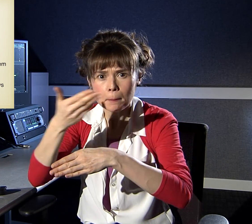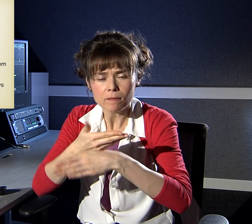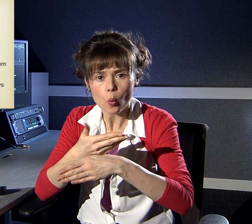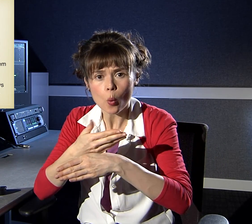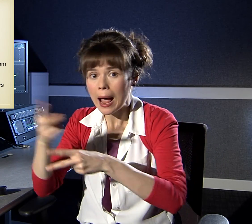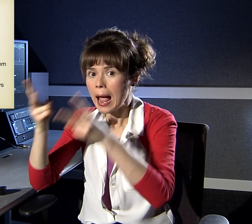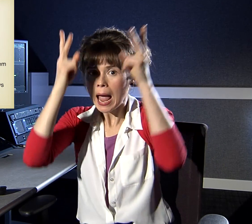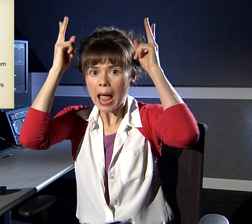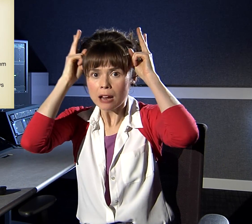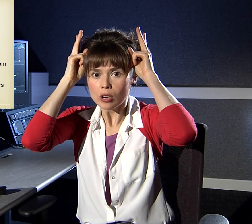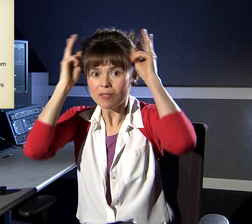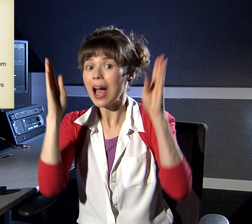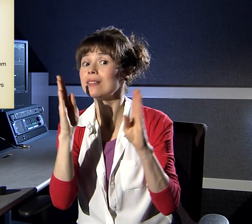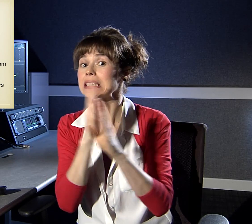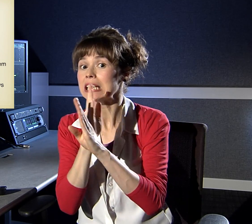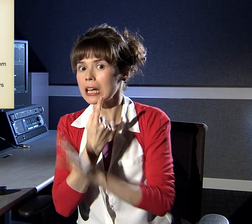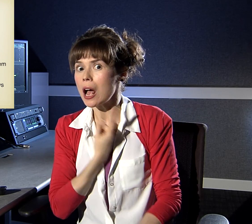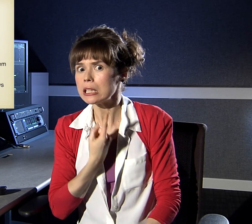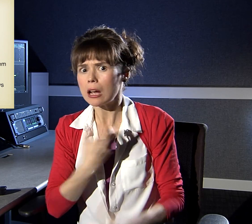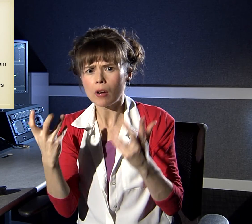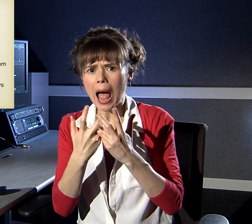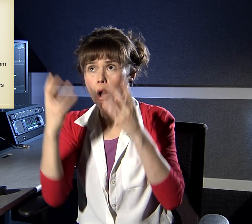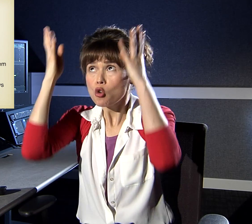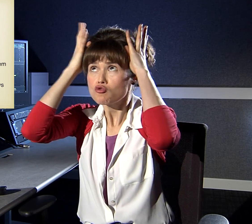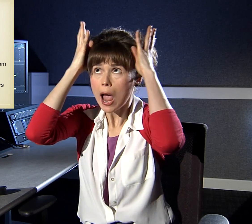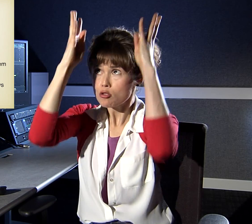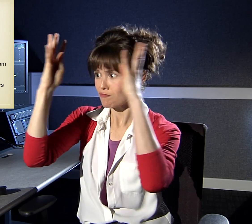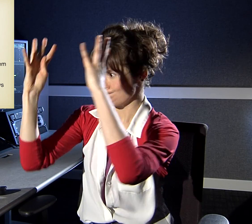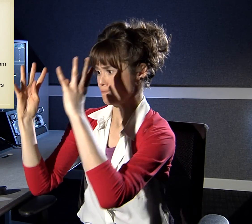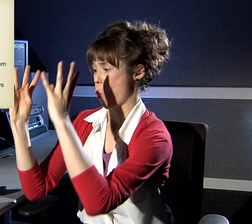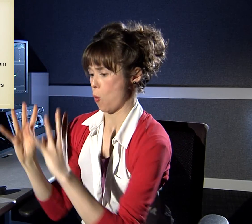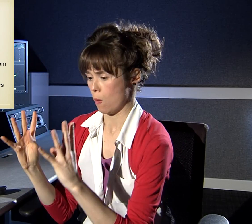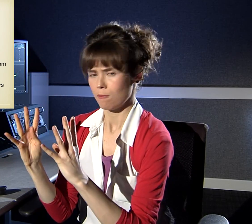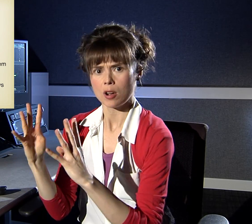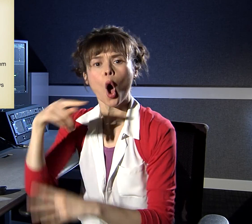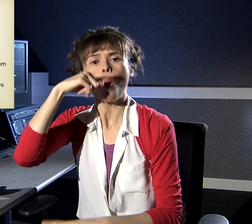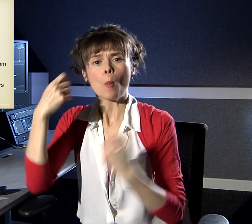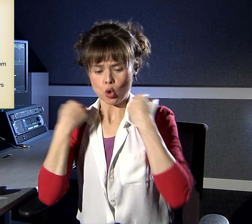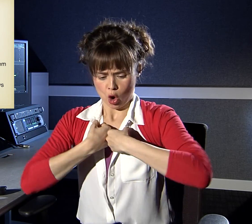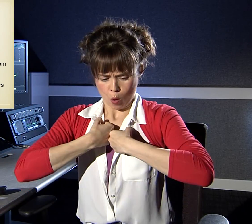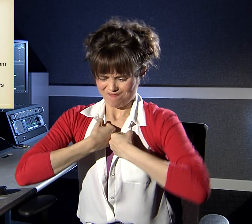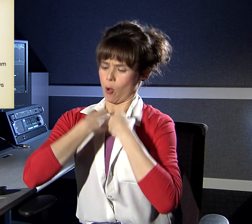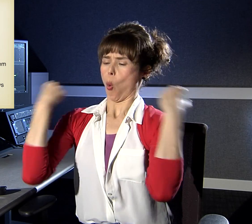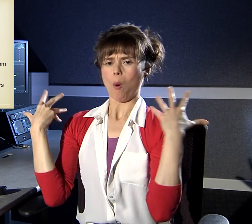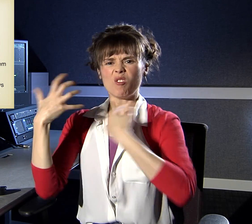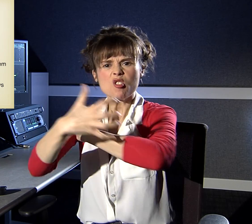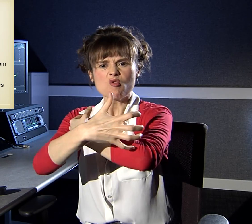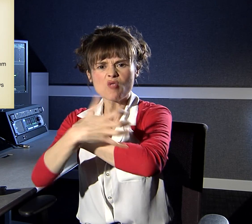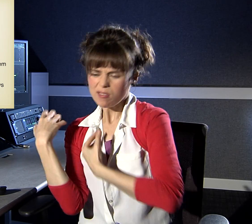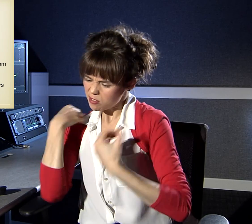The night before the battle, Henry V disguises himself. For example, he removes